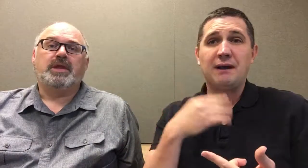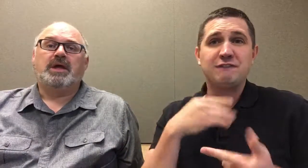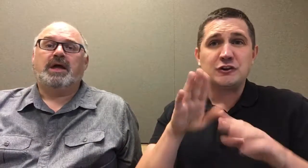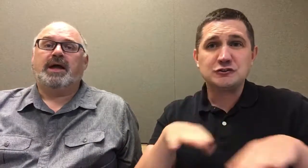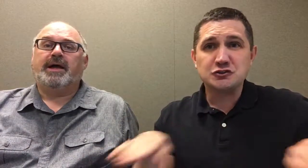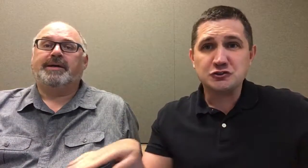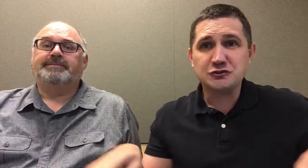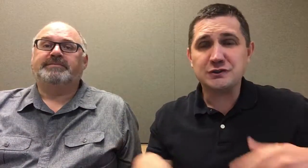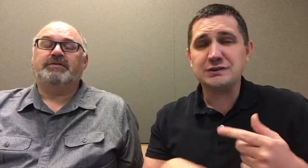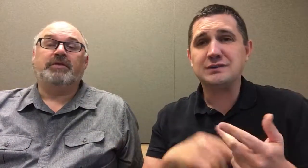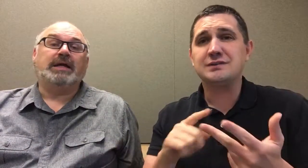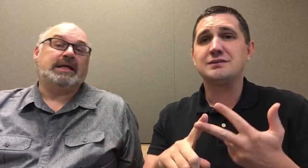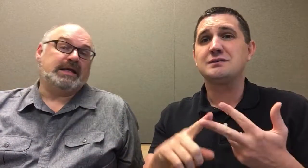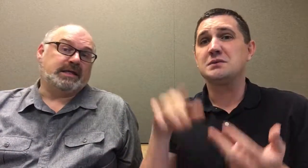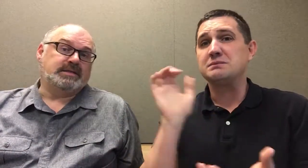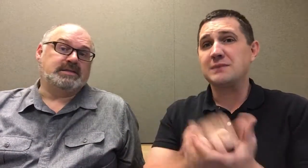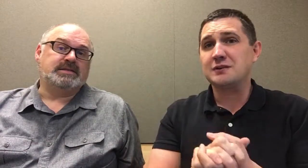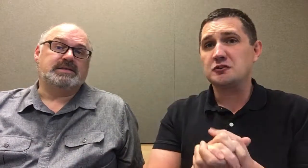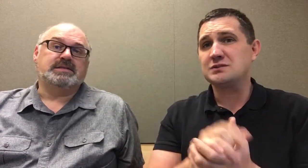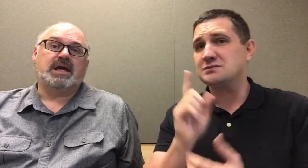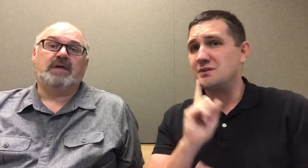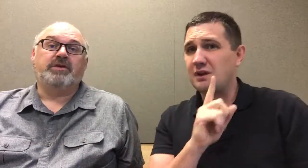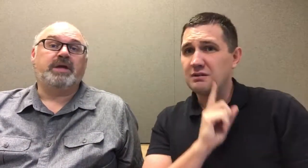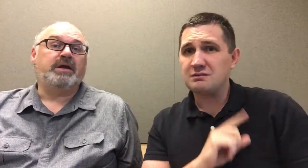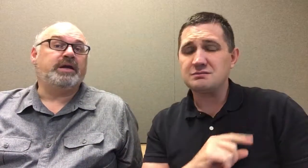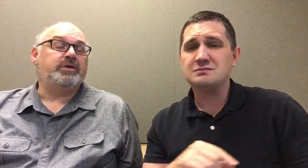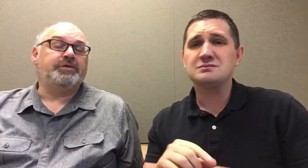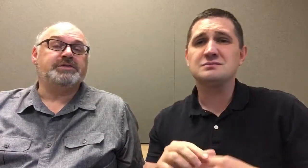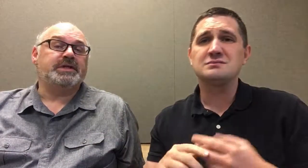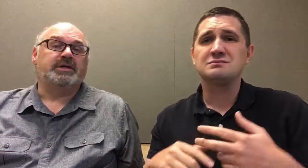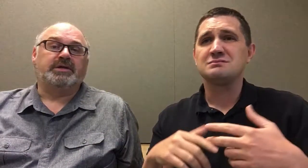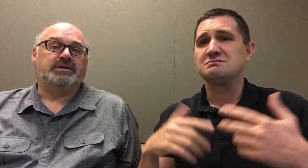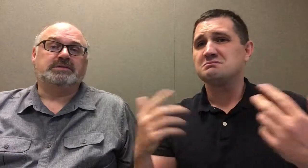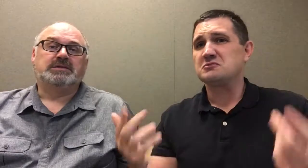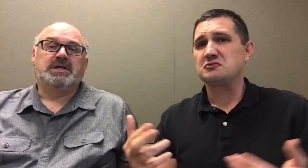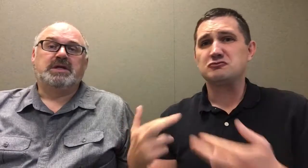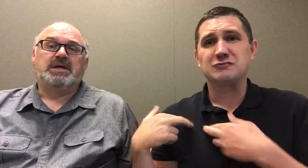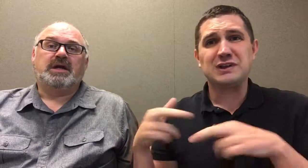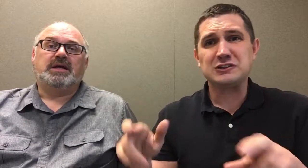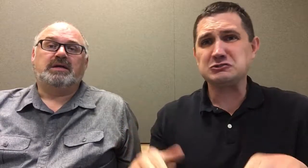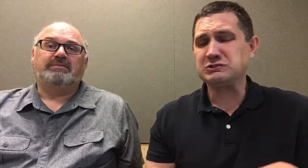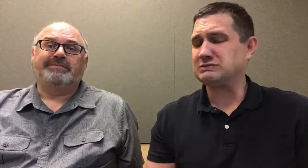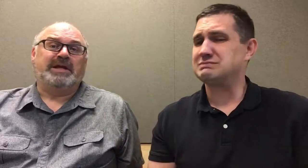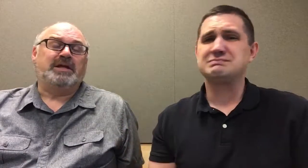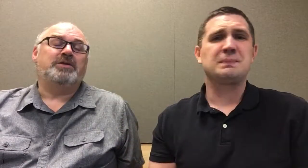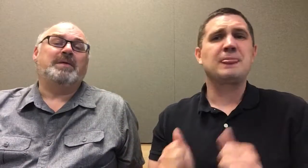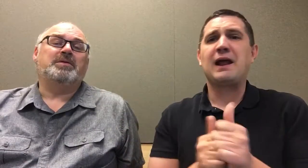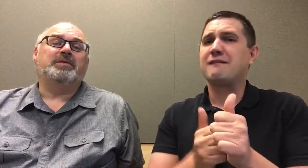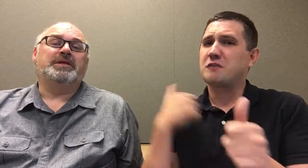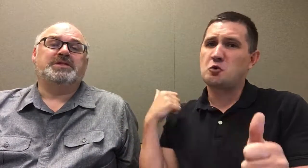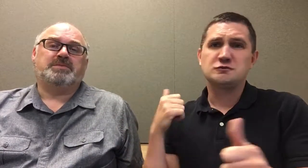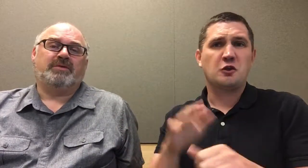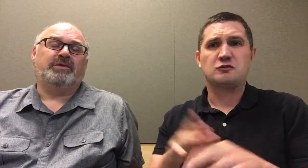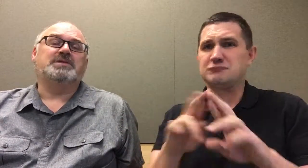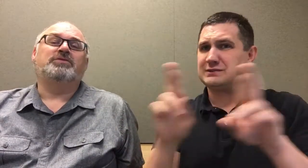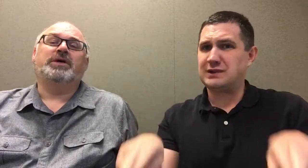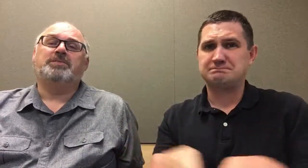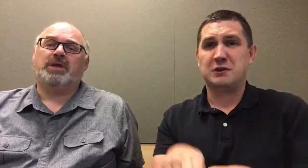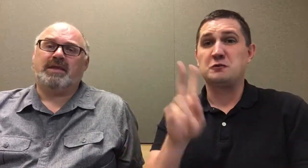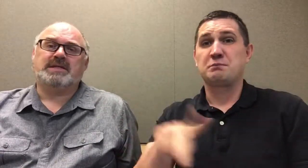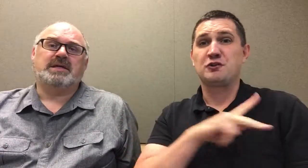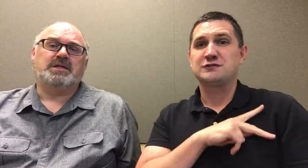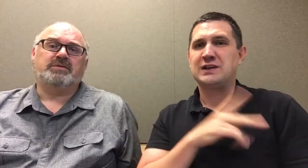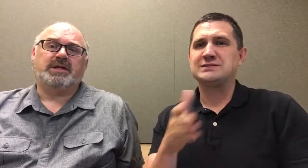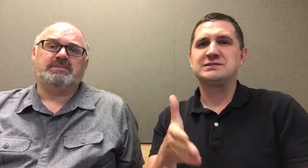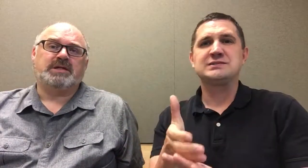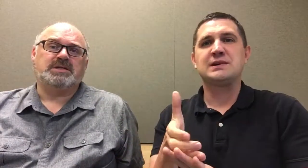number. If you've got kids, if you're married or if you're single, maybe your religious preference. Avoid